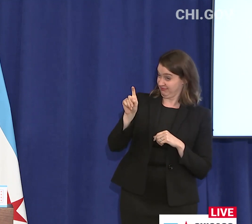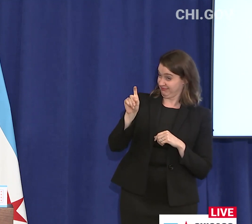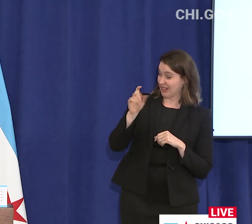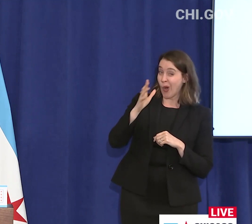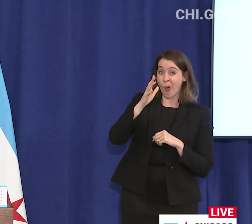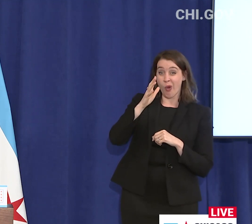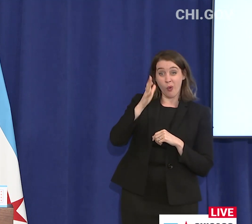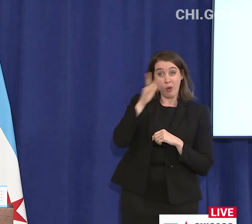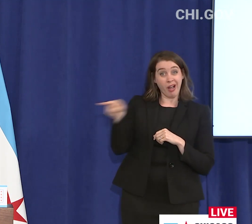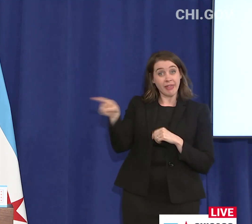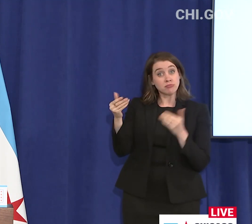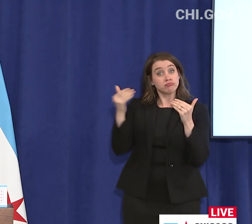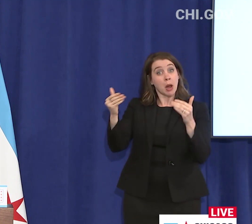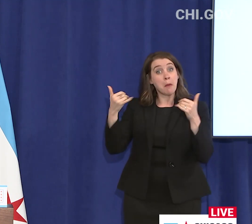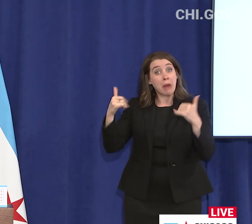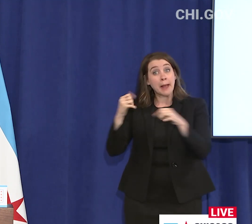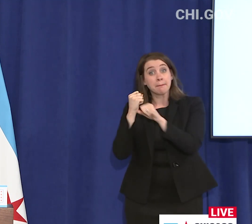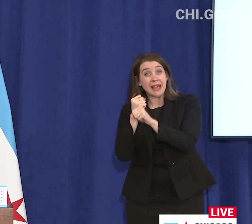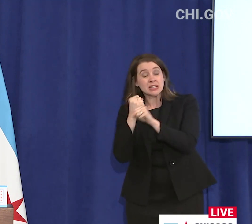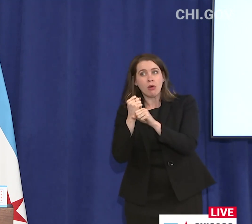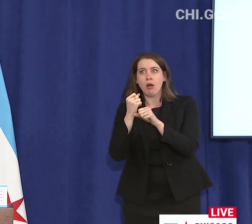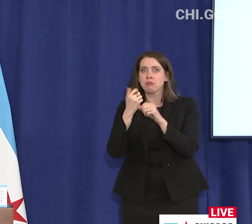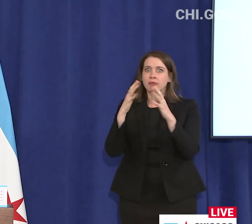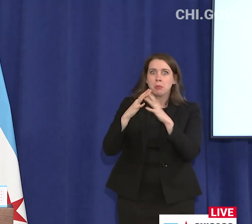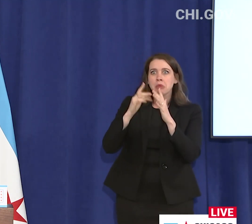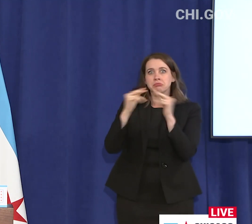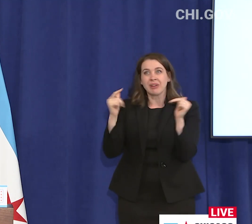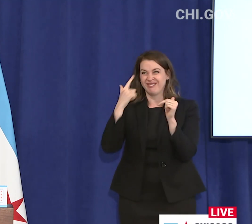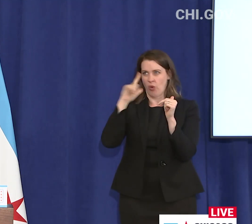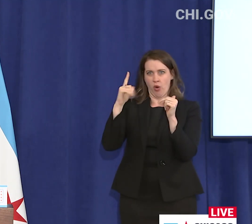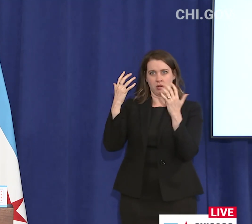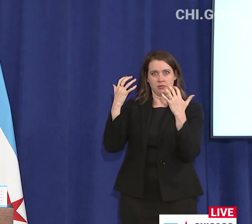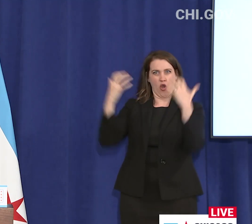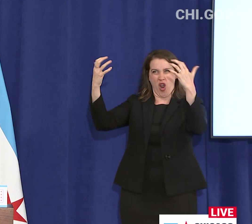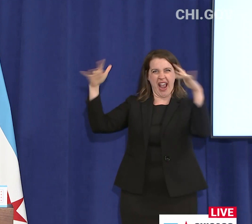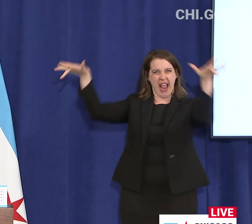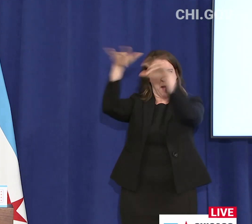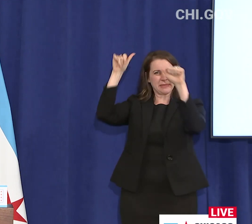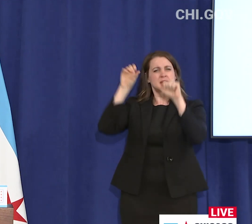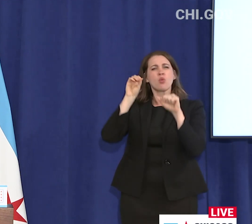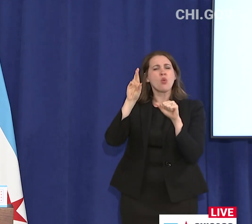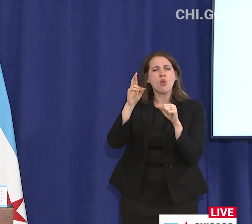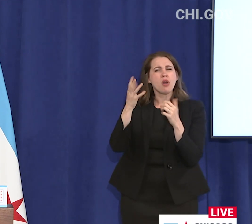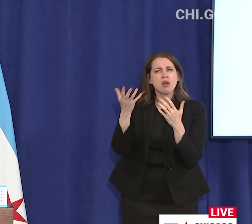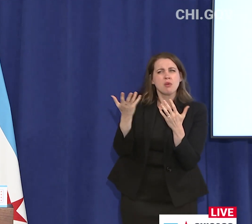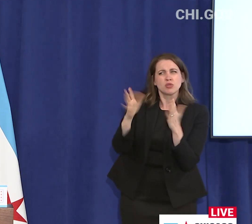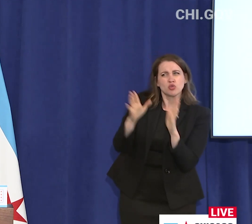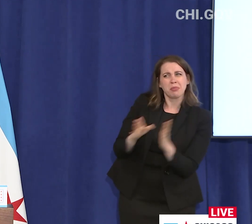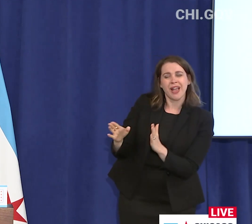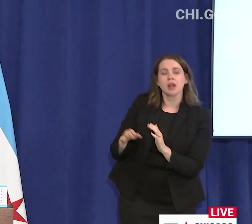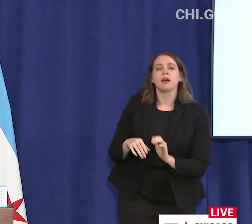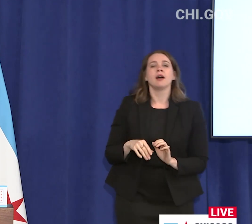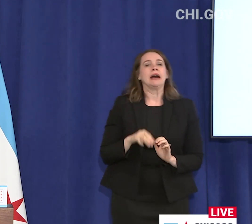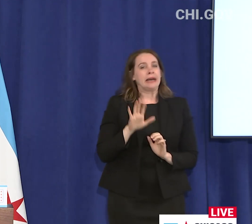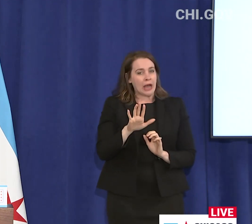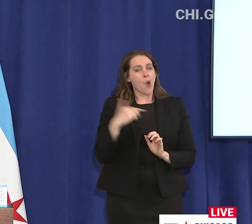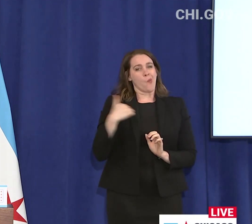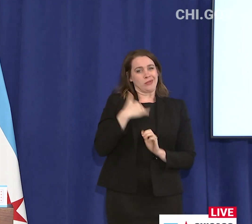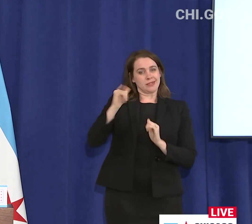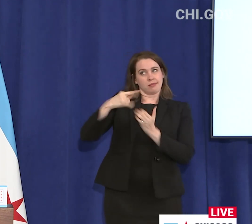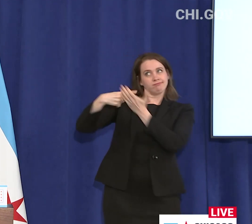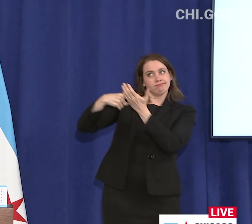empty stadiums, or what might happen in Phase 3? Well, all of these decisions are still in discussion at the league level.